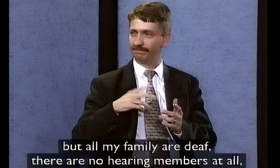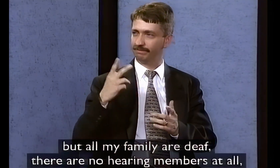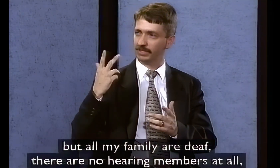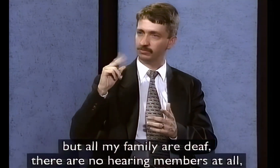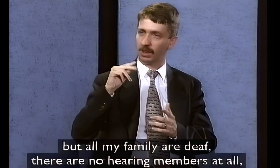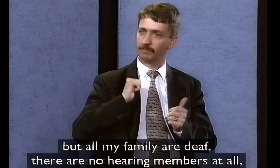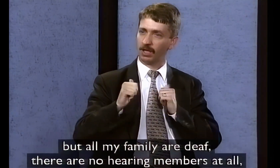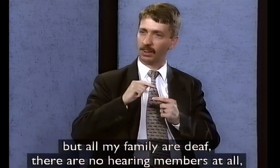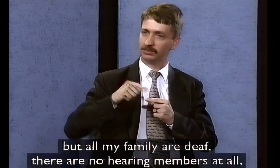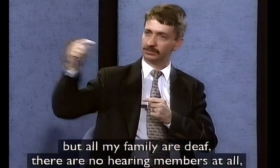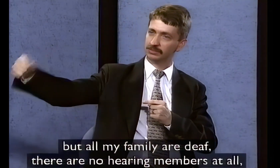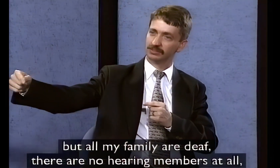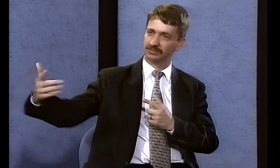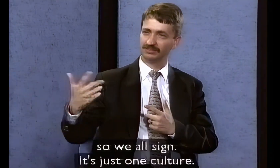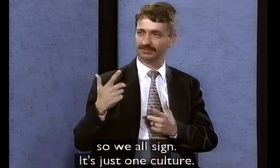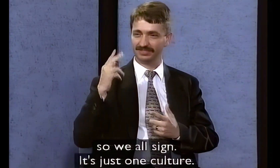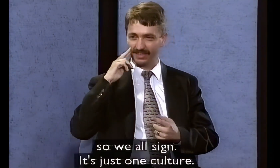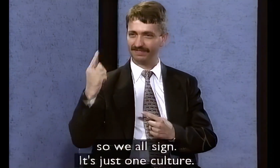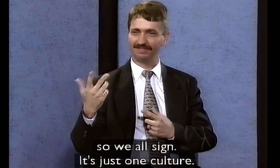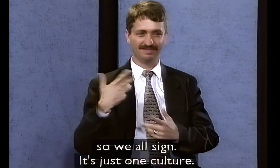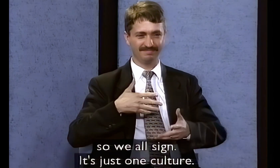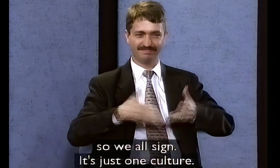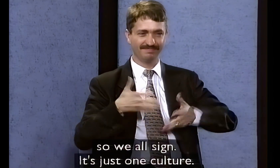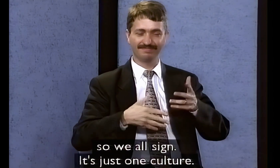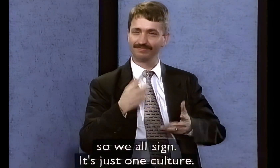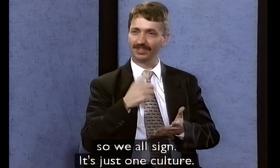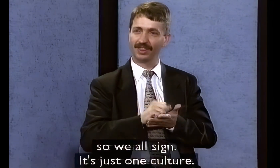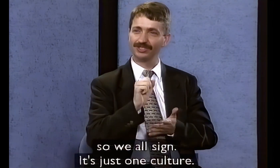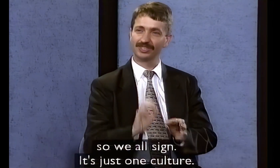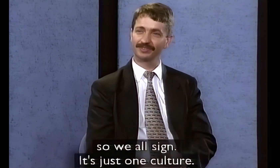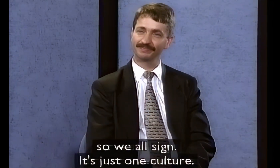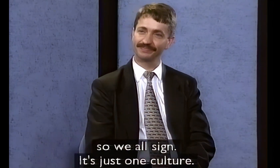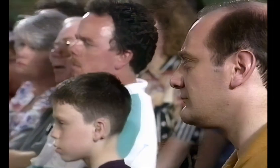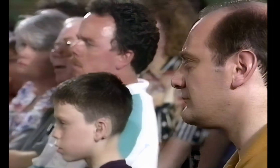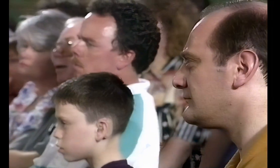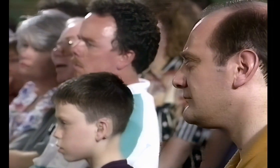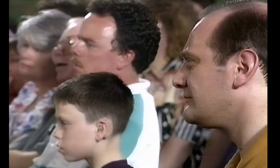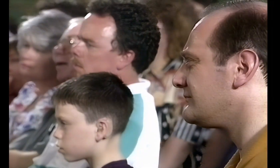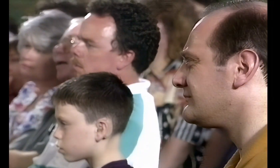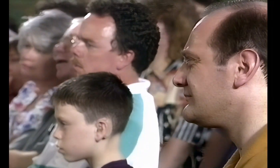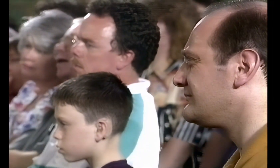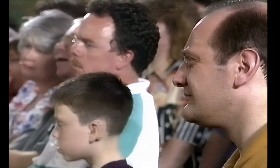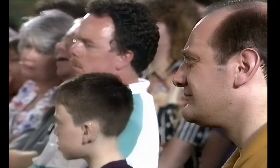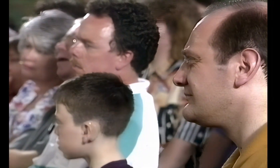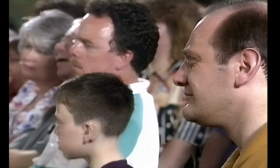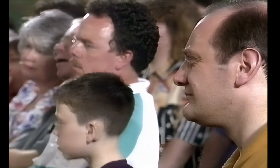all. My mother's brother lives just 12 miles away from us, and he's deaf too, so we all sign. It's just the one